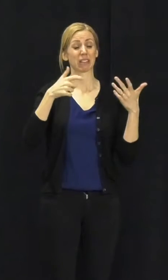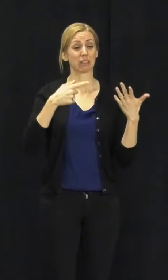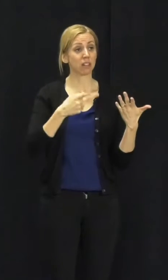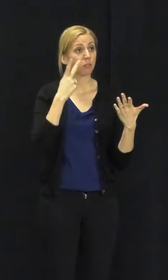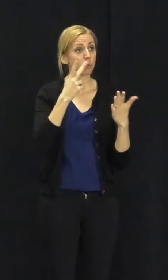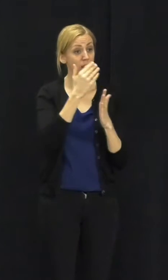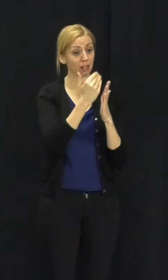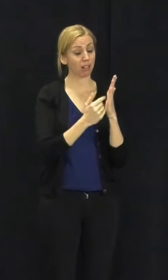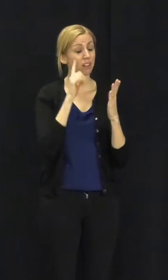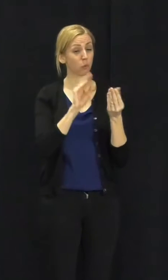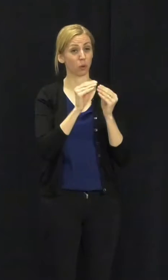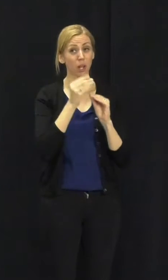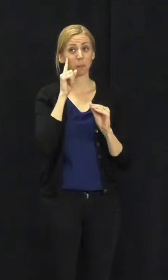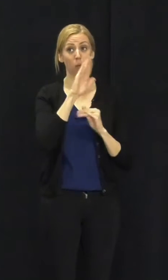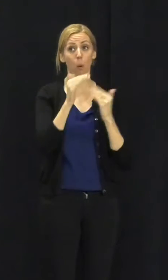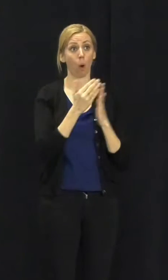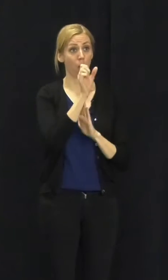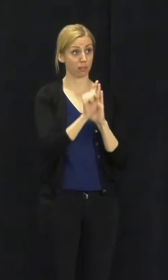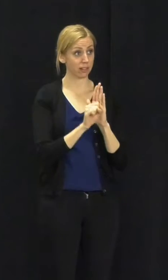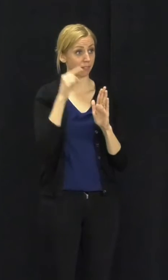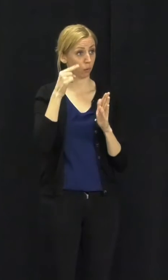I appreciate it, but